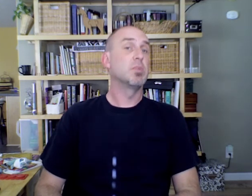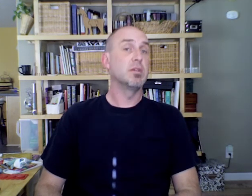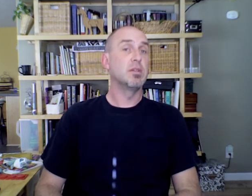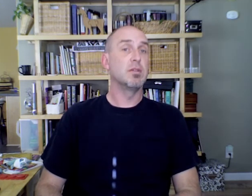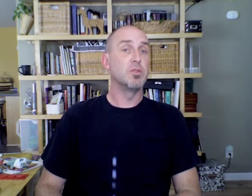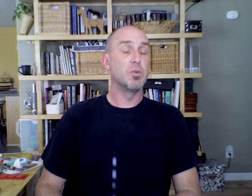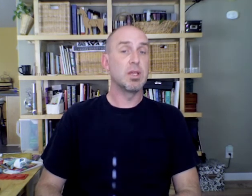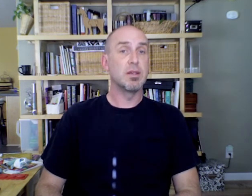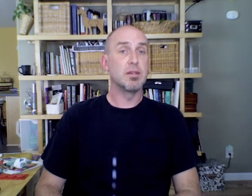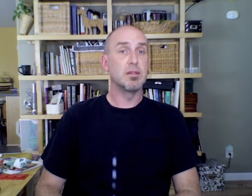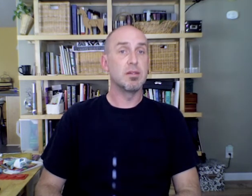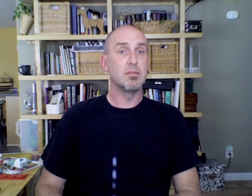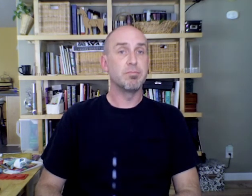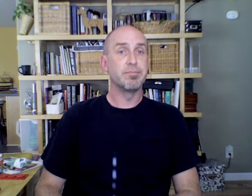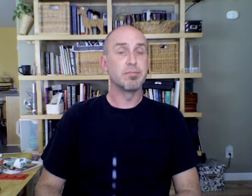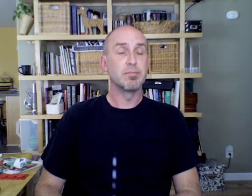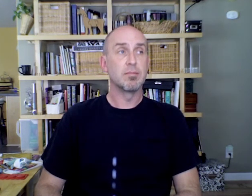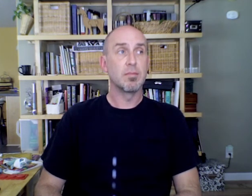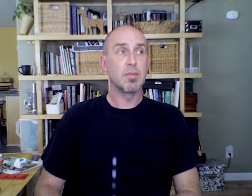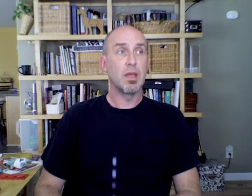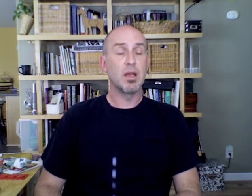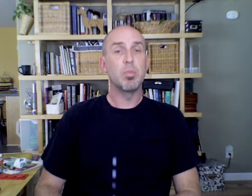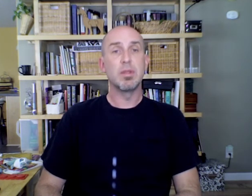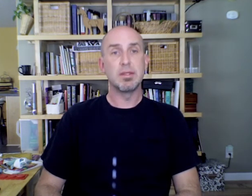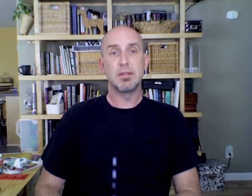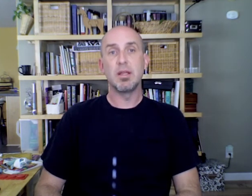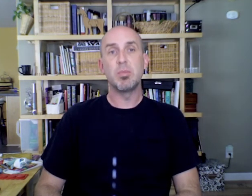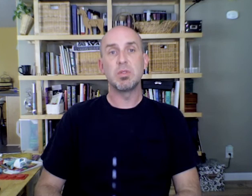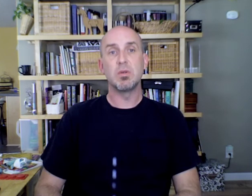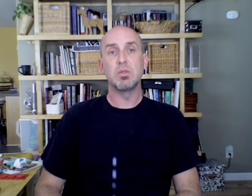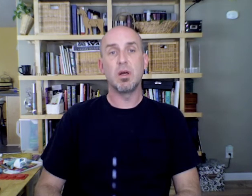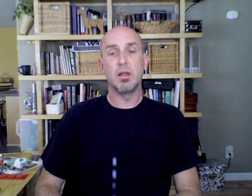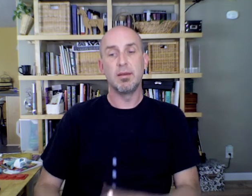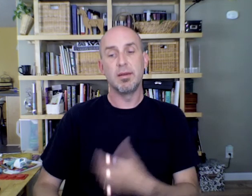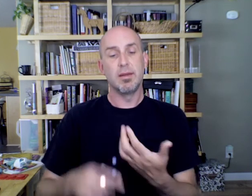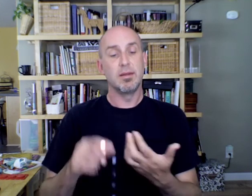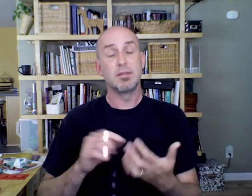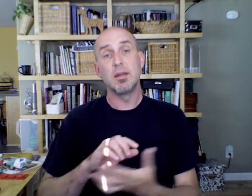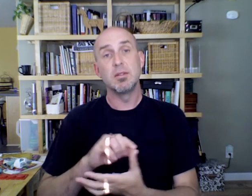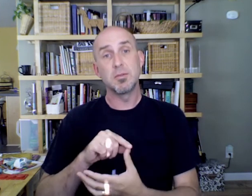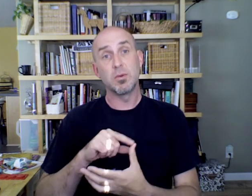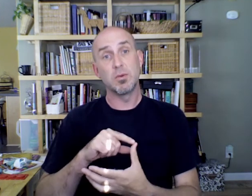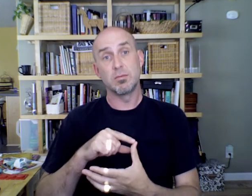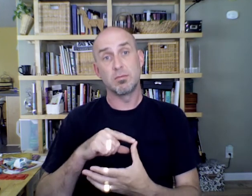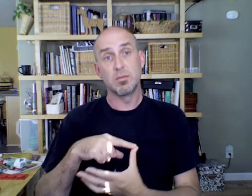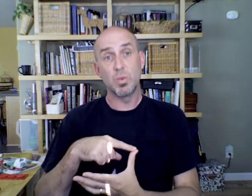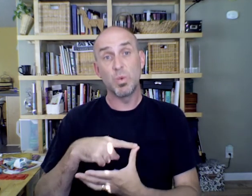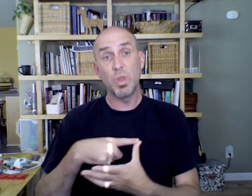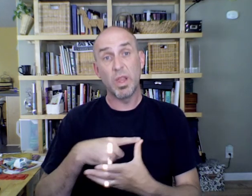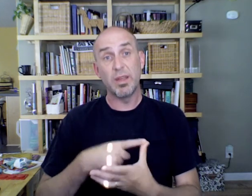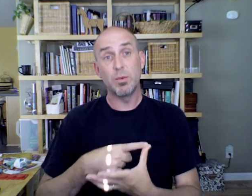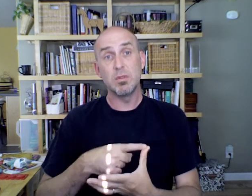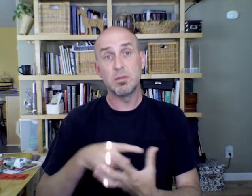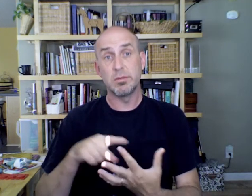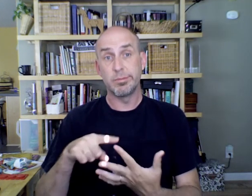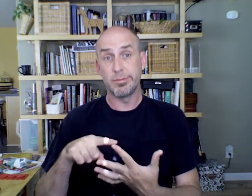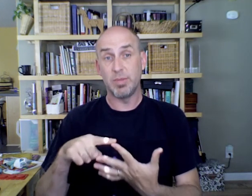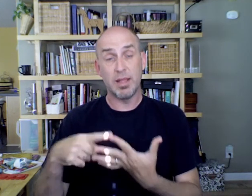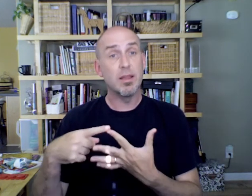possibility of doing a couple of these little episodes on signs for rude language, bad language, so